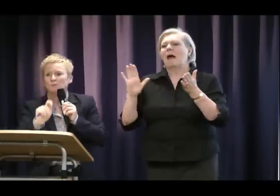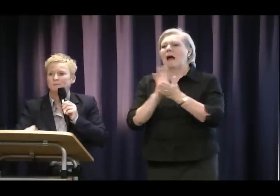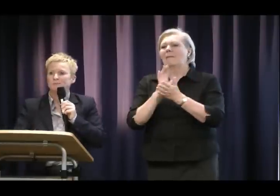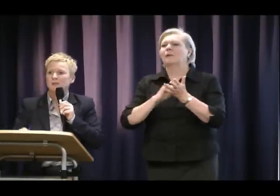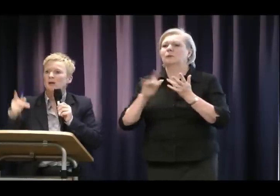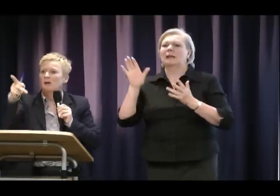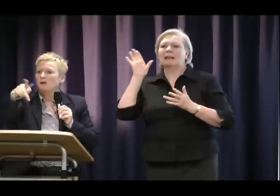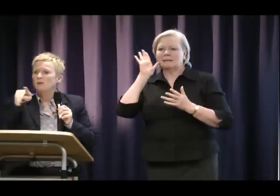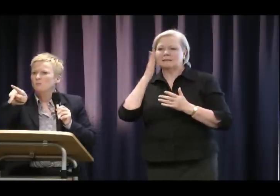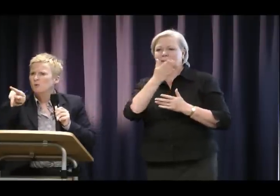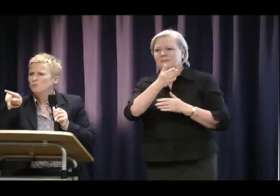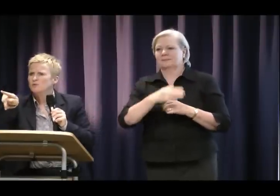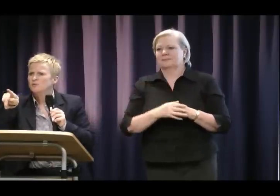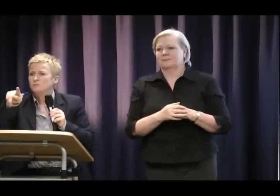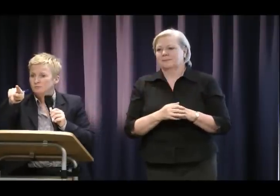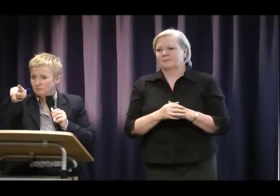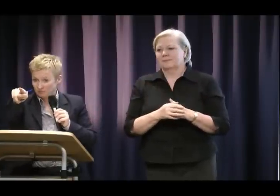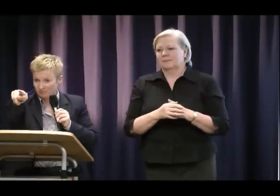Thank you.